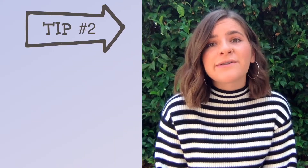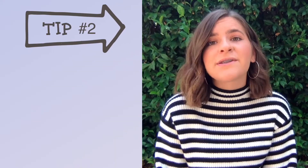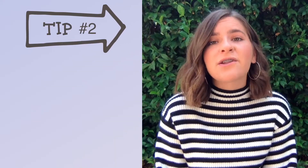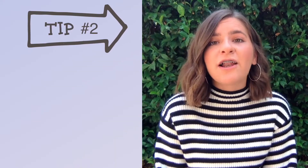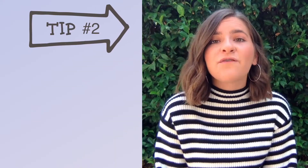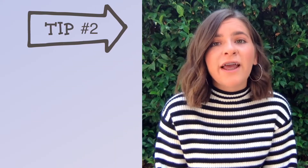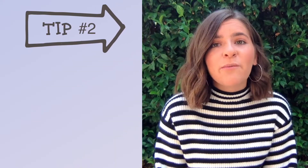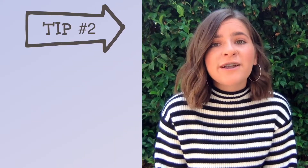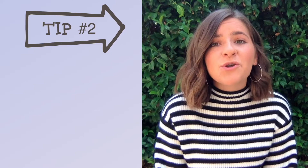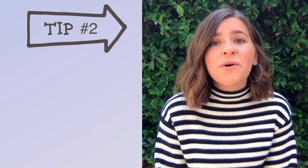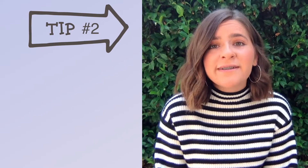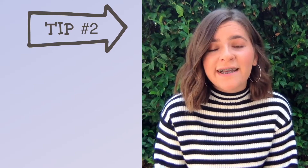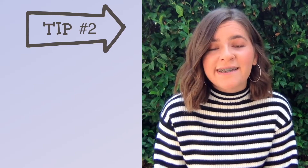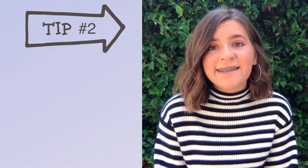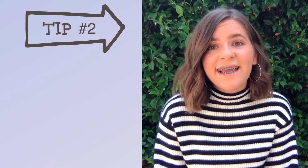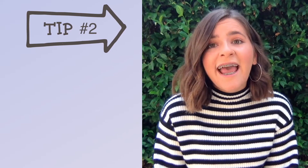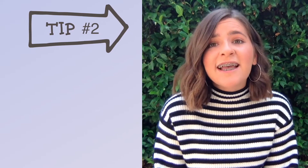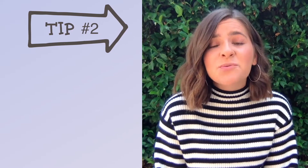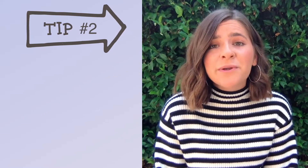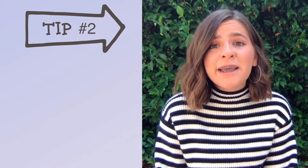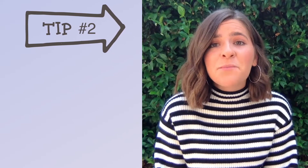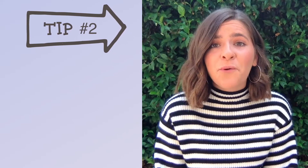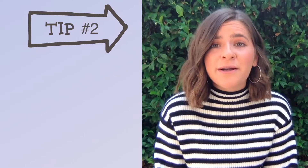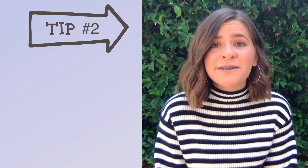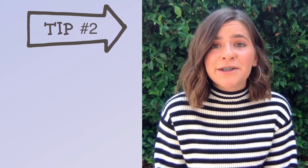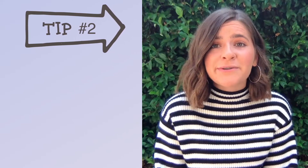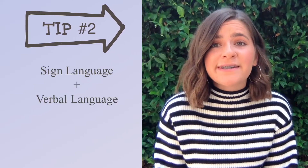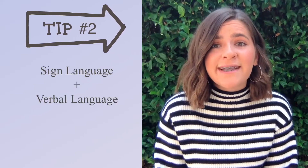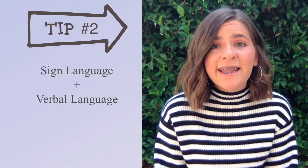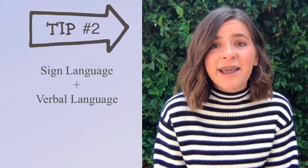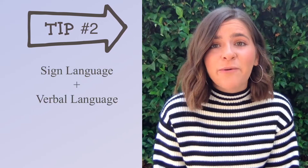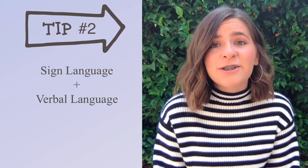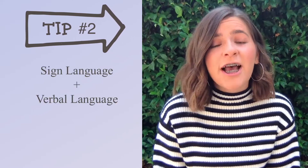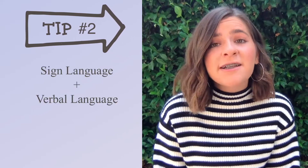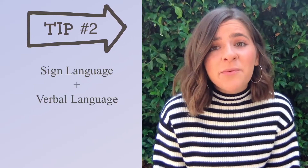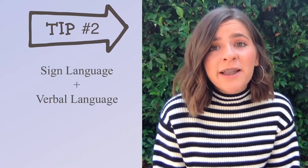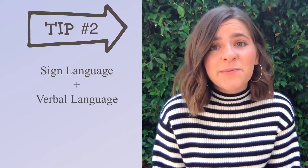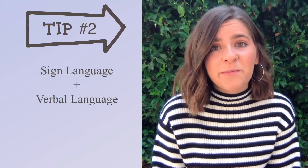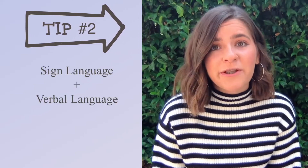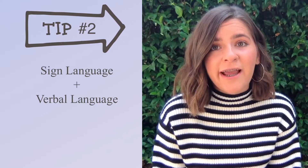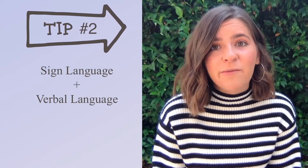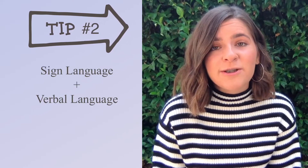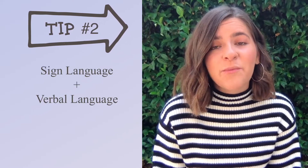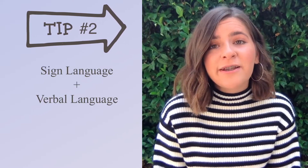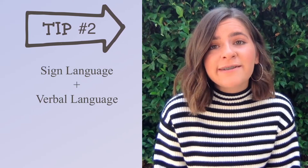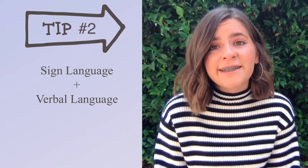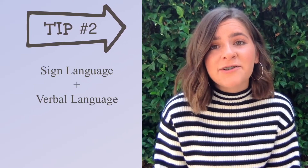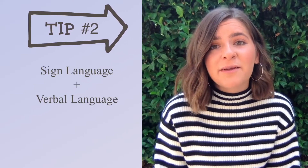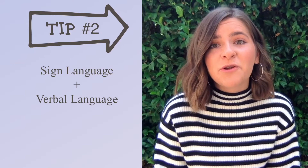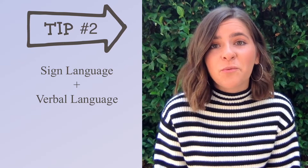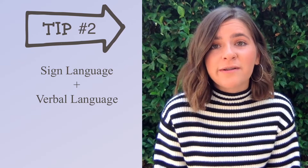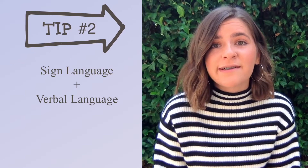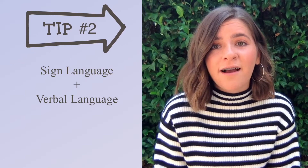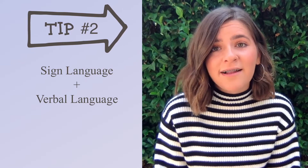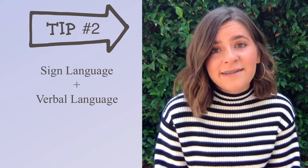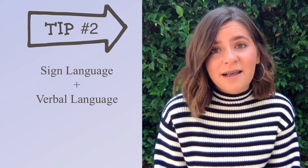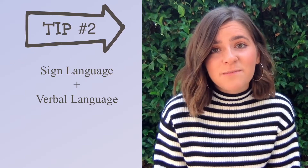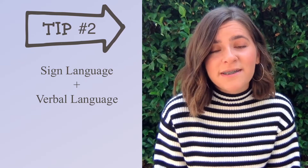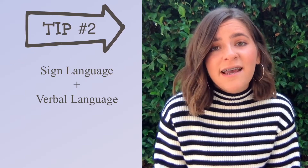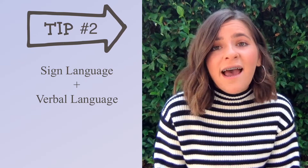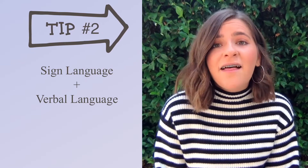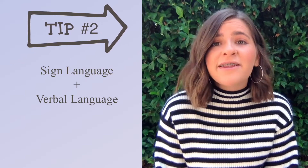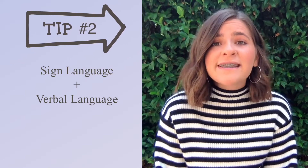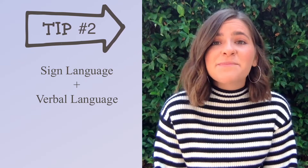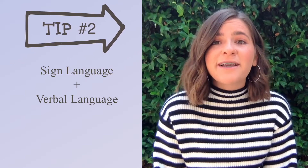child uses a lot of language or doesn't, it's really important to use sign language as well as verbal language when you're teaching them new words and